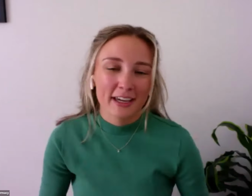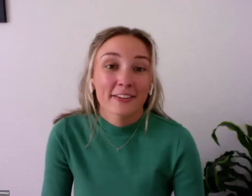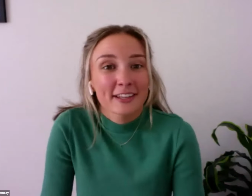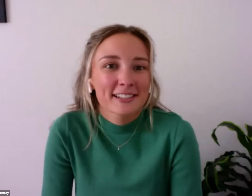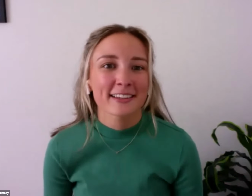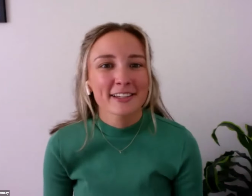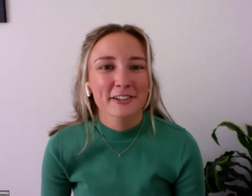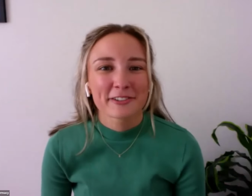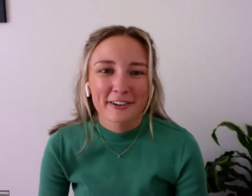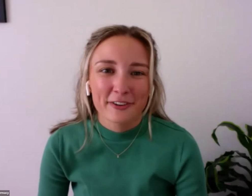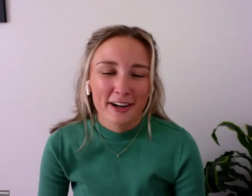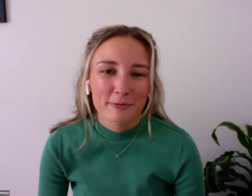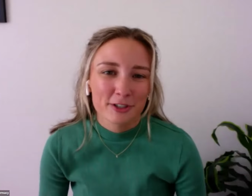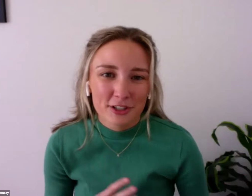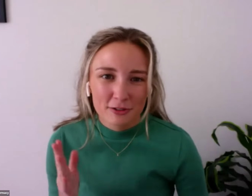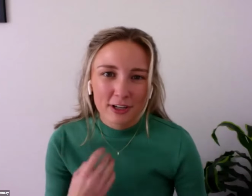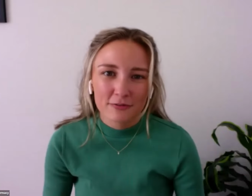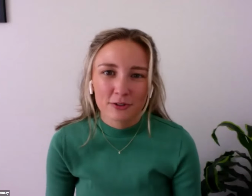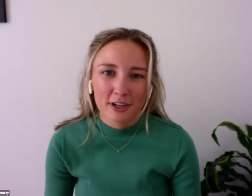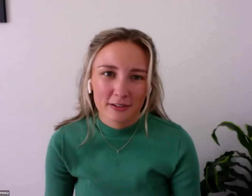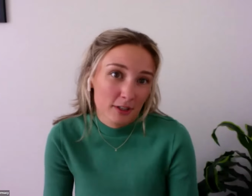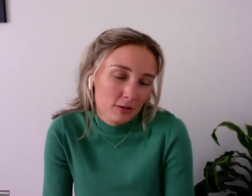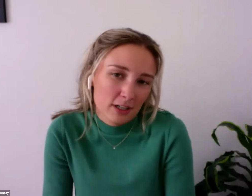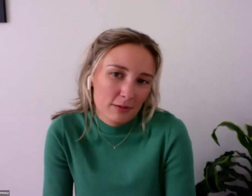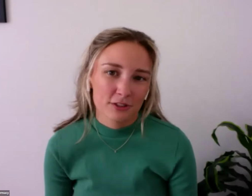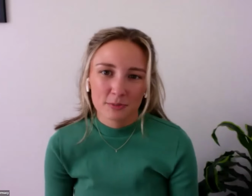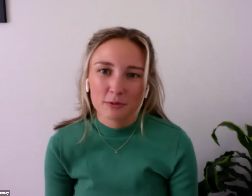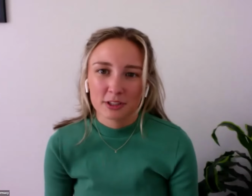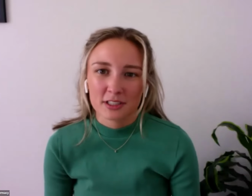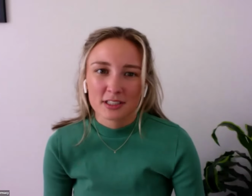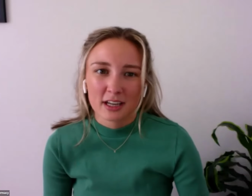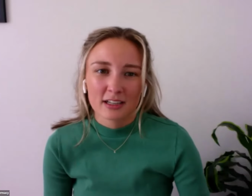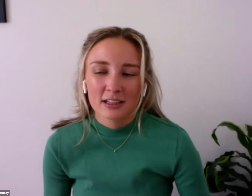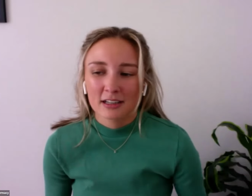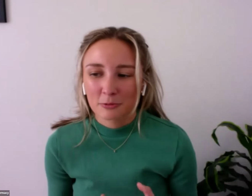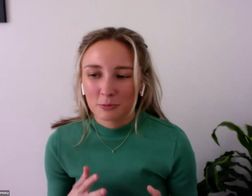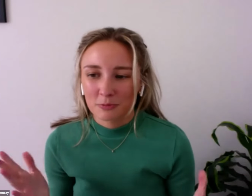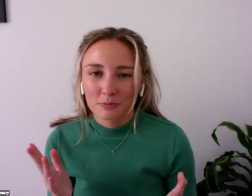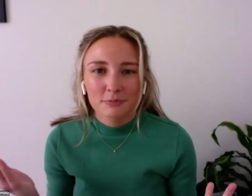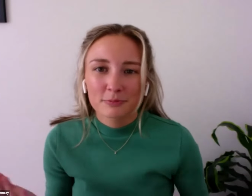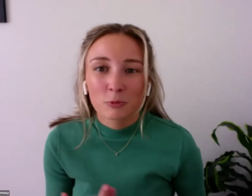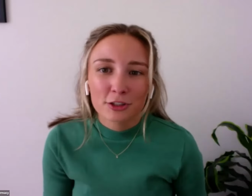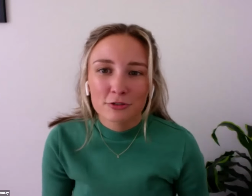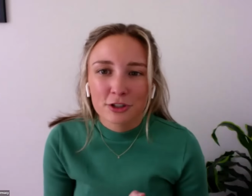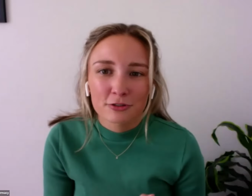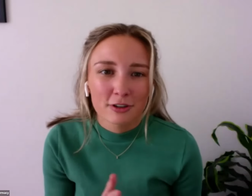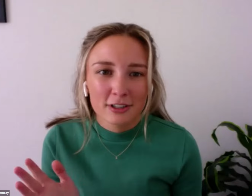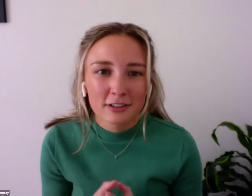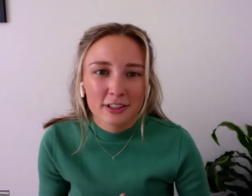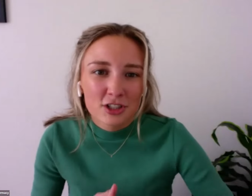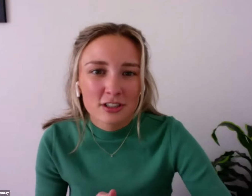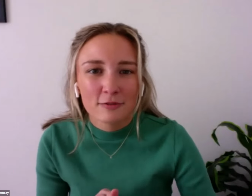I just cannot say thank you enough. We're just so grateful that you were able to speak with us today. What you do on a clinician level,